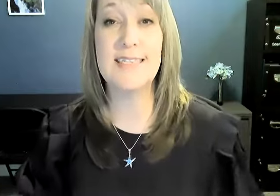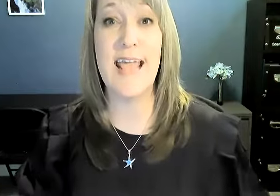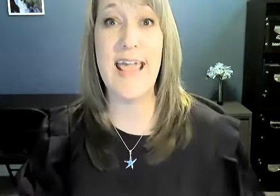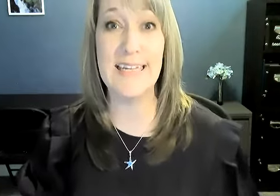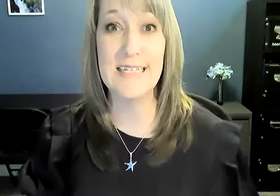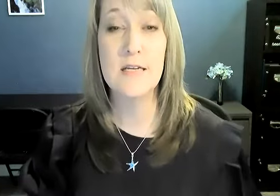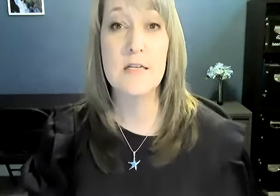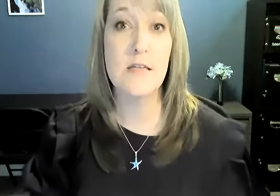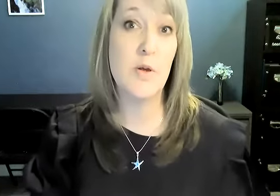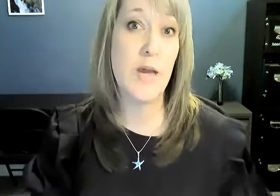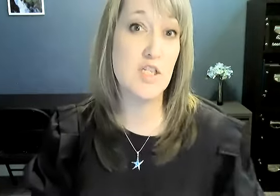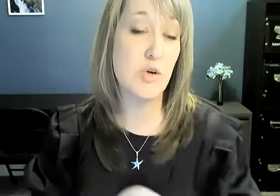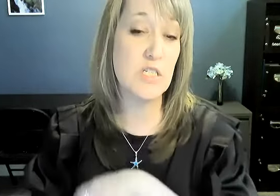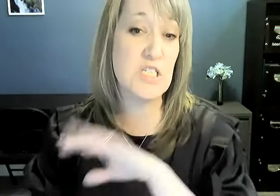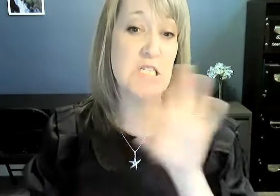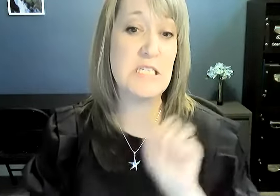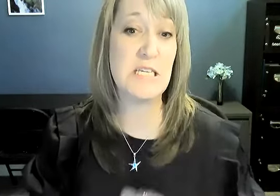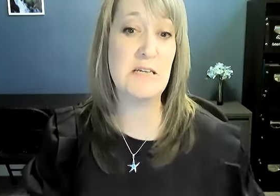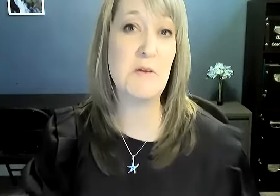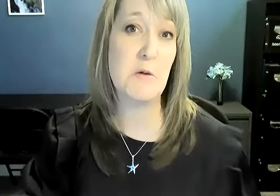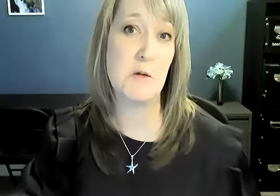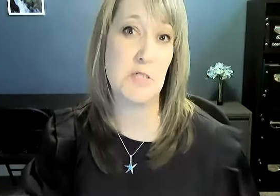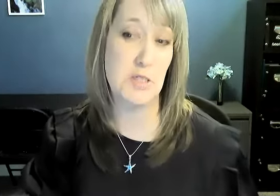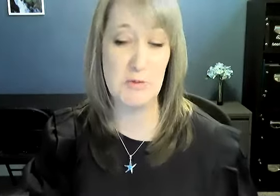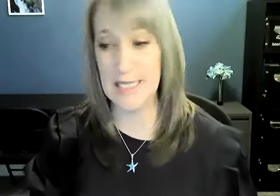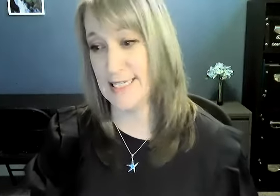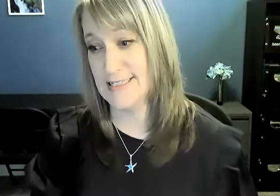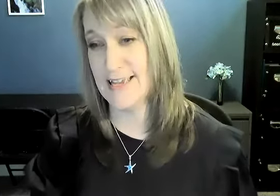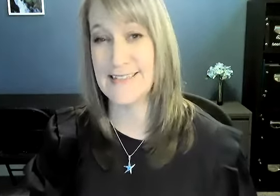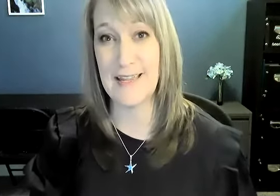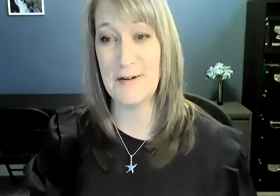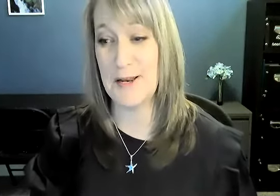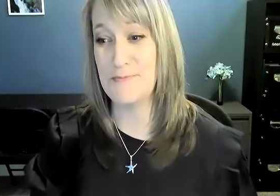8. WH questions and a few other question related signs scattered in.